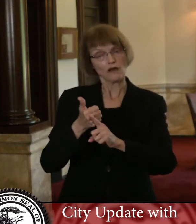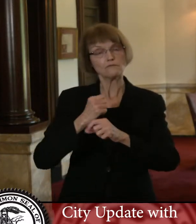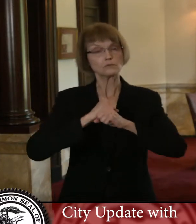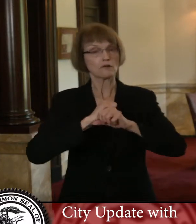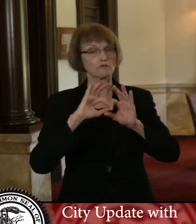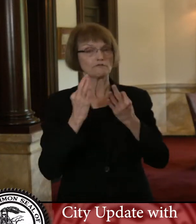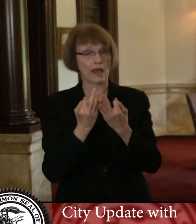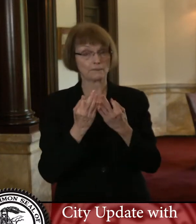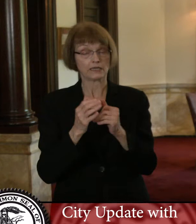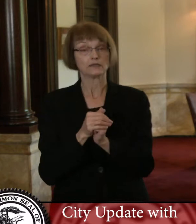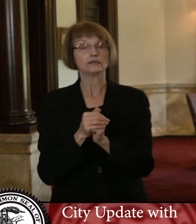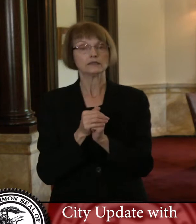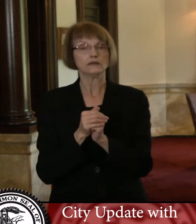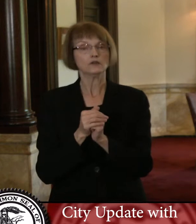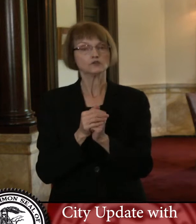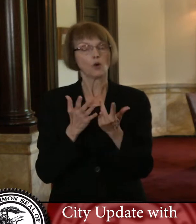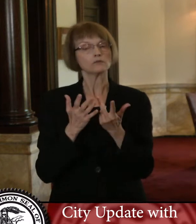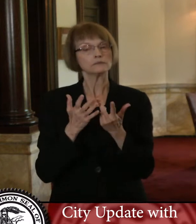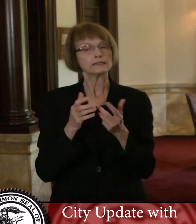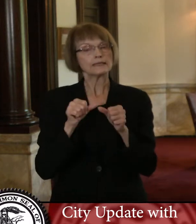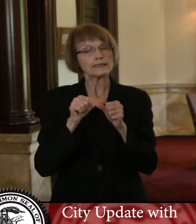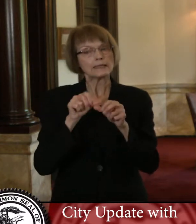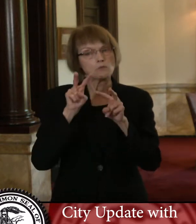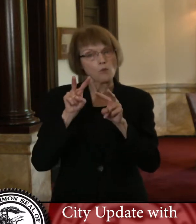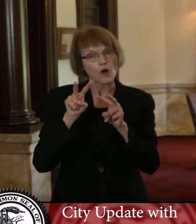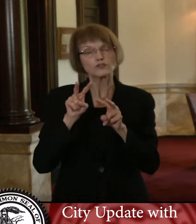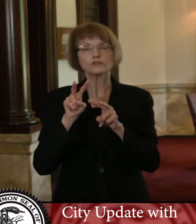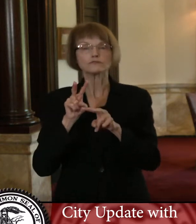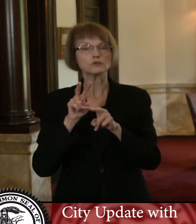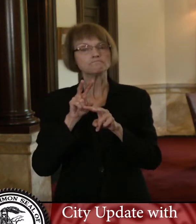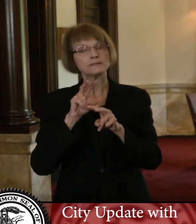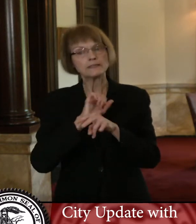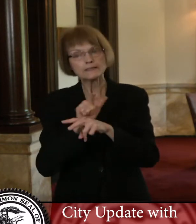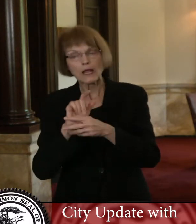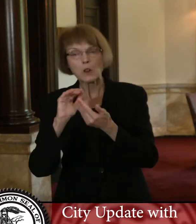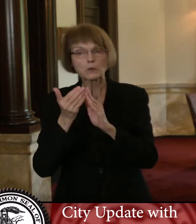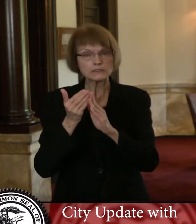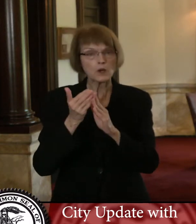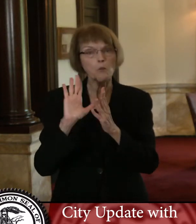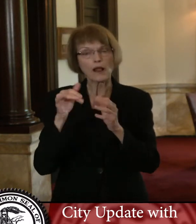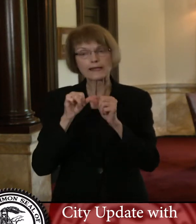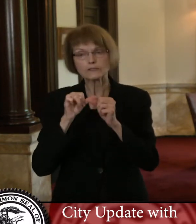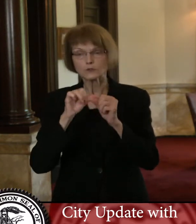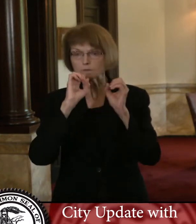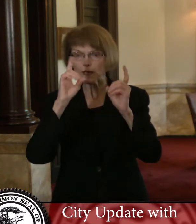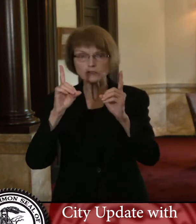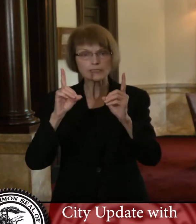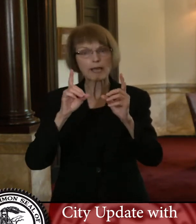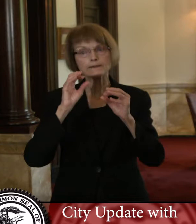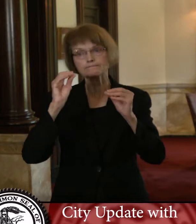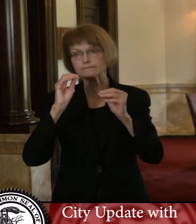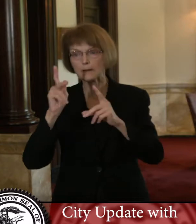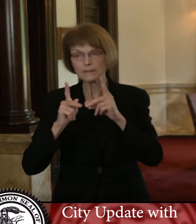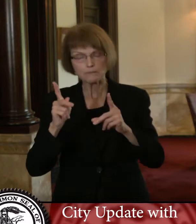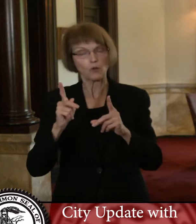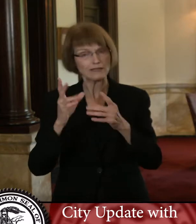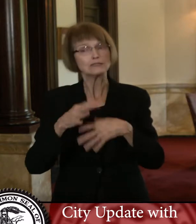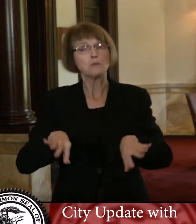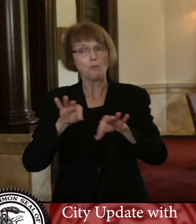families. Stay tuned for more educational efforts from the city to make sure residents understand the importance of getting